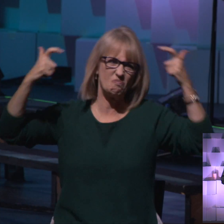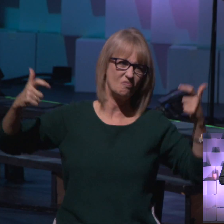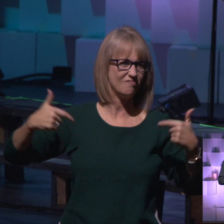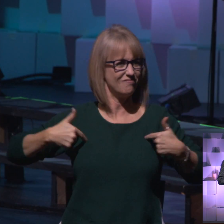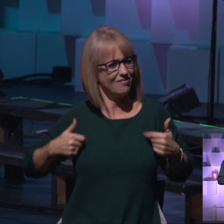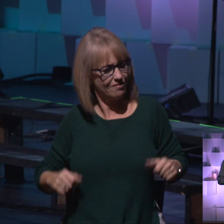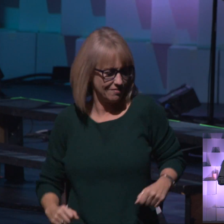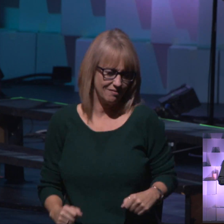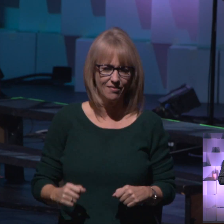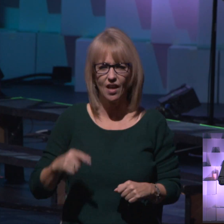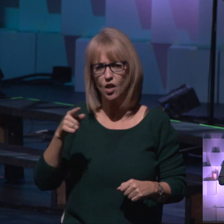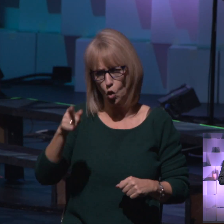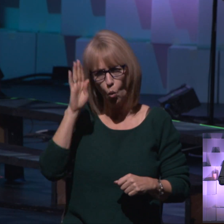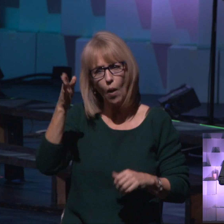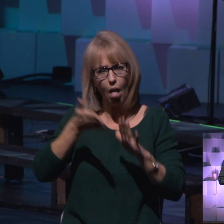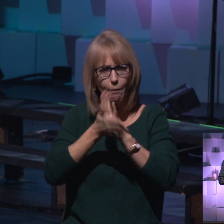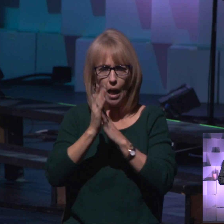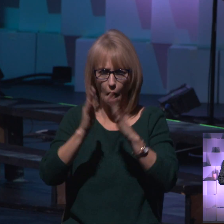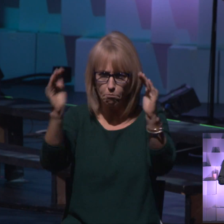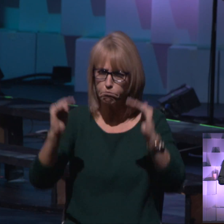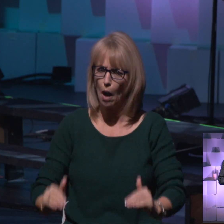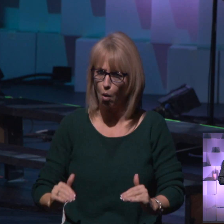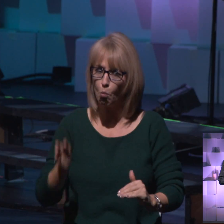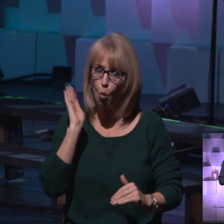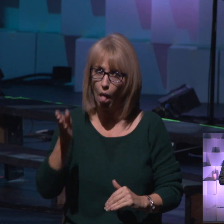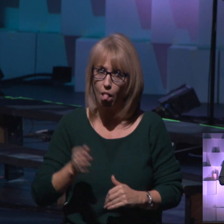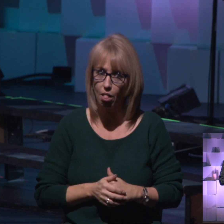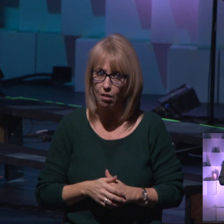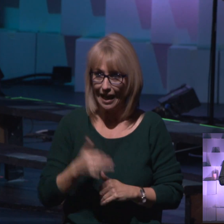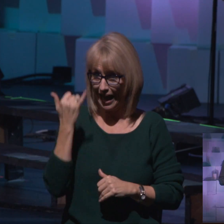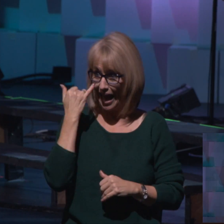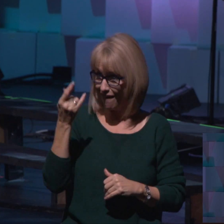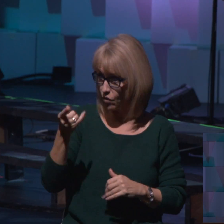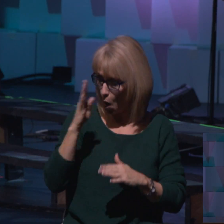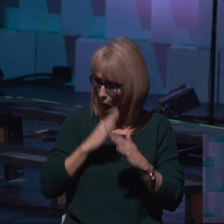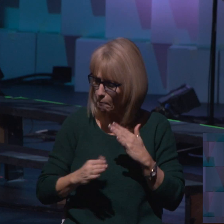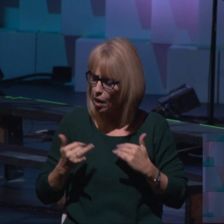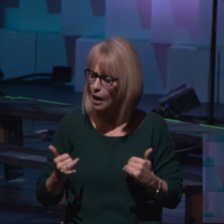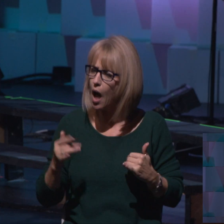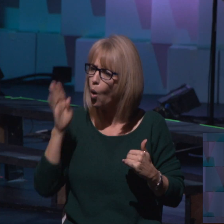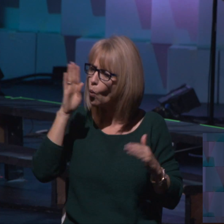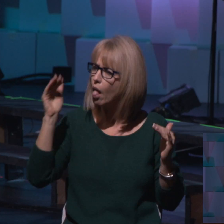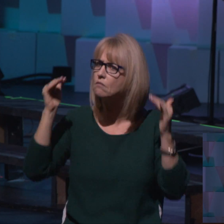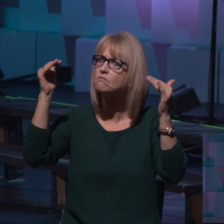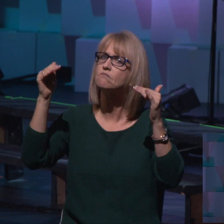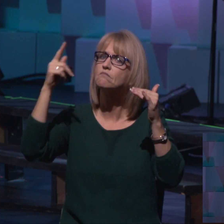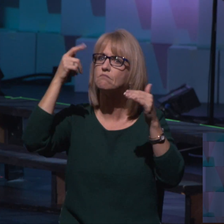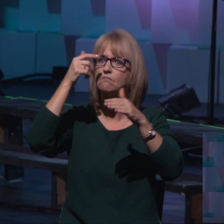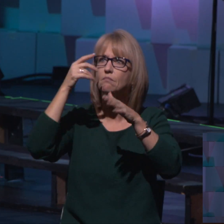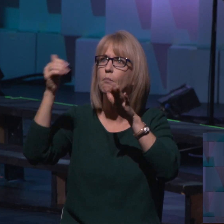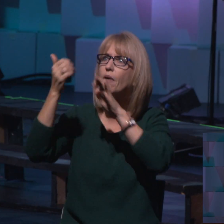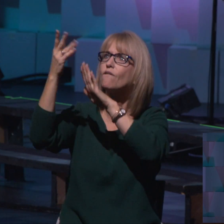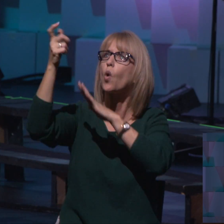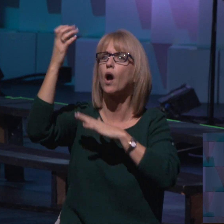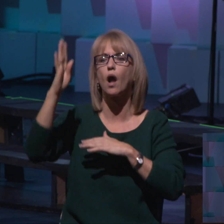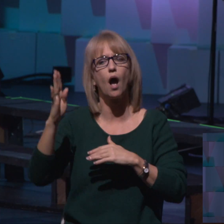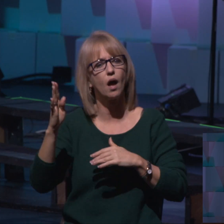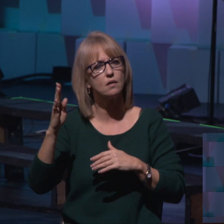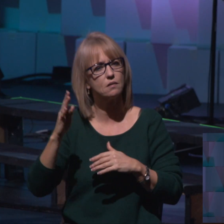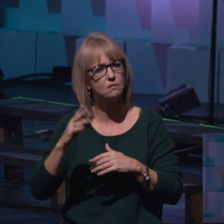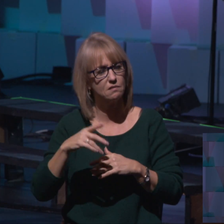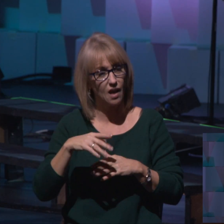and humiliated are closely related. Sometimes we lift ourselves up and it's not going to last. But if you just humble